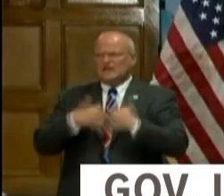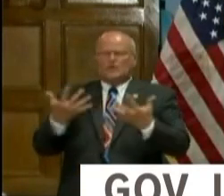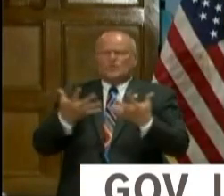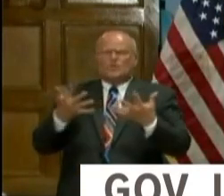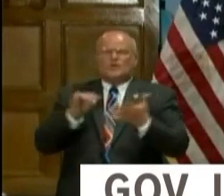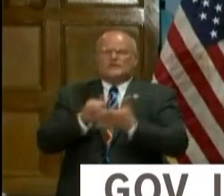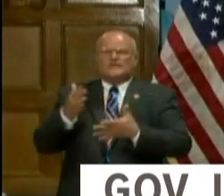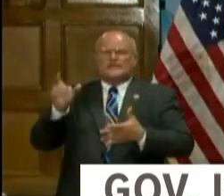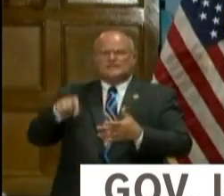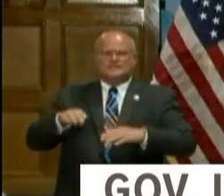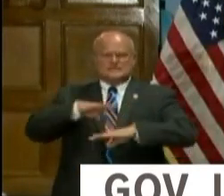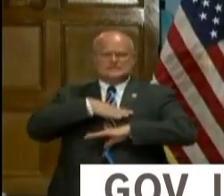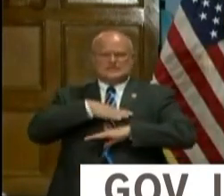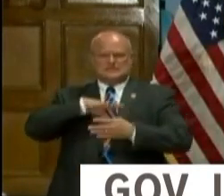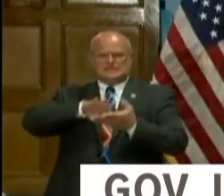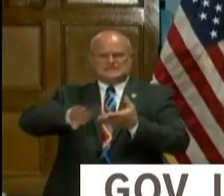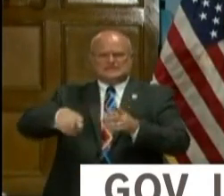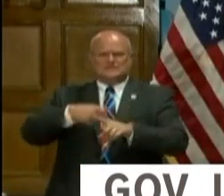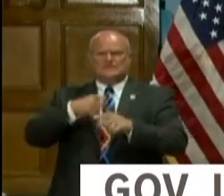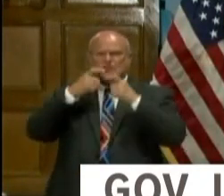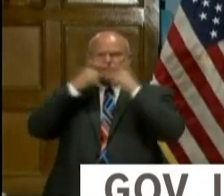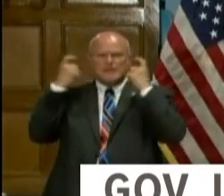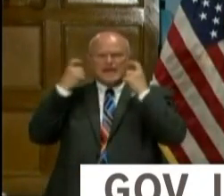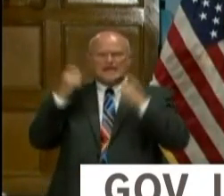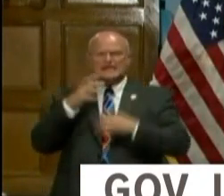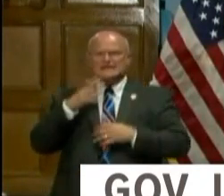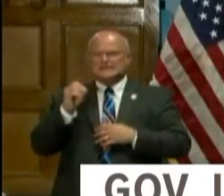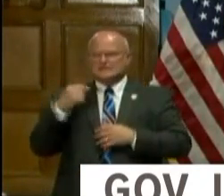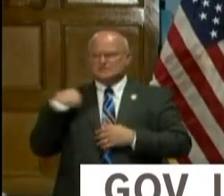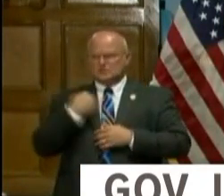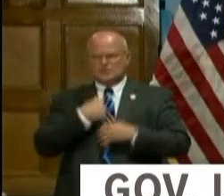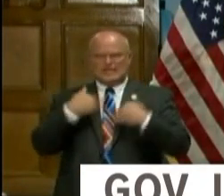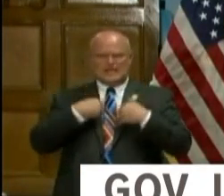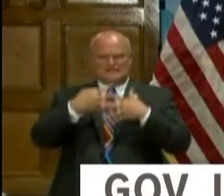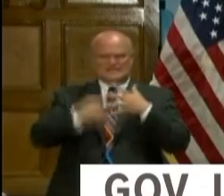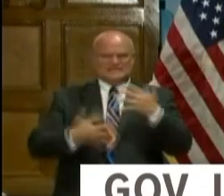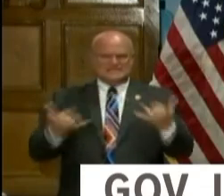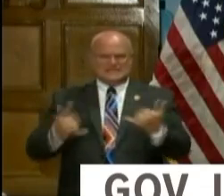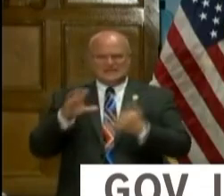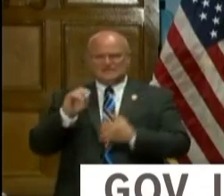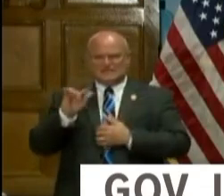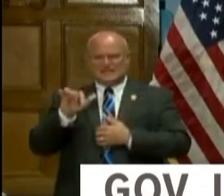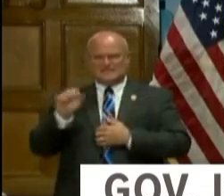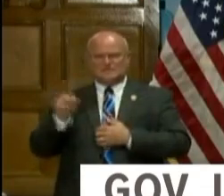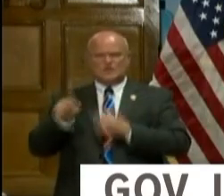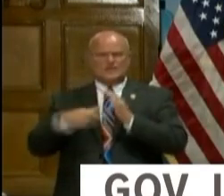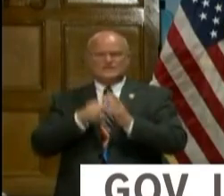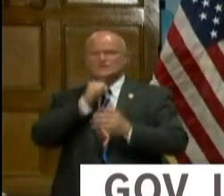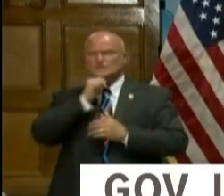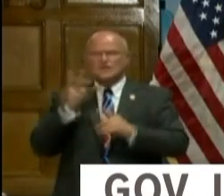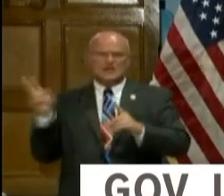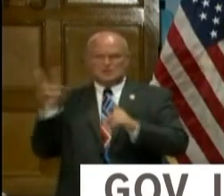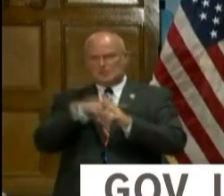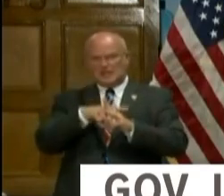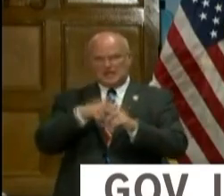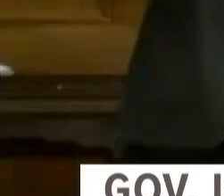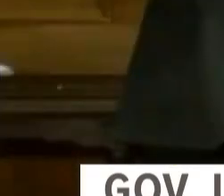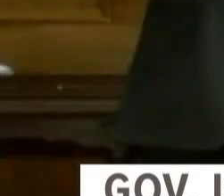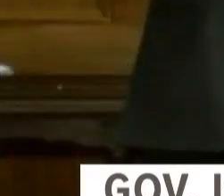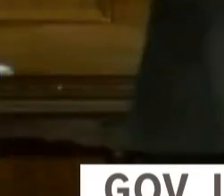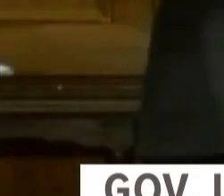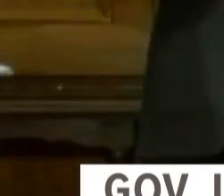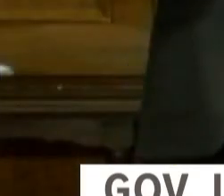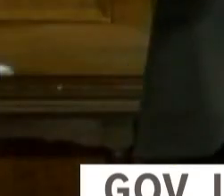What is the thing they have to meet to be exempted from the mask? And do we have a list now of counties where this will not apply on Monday?